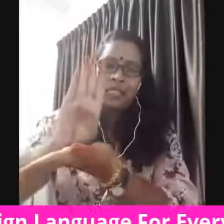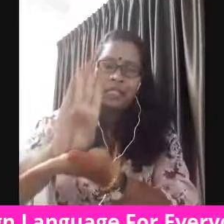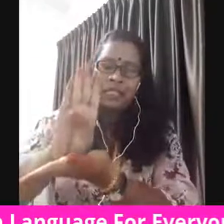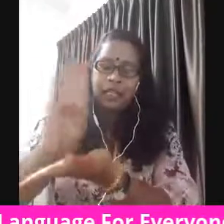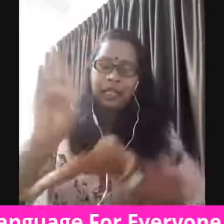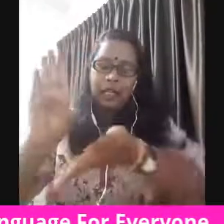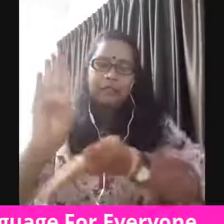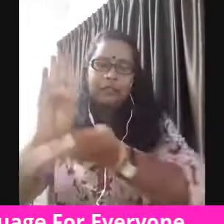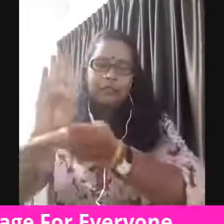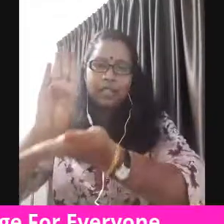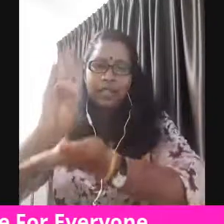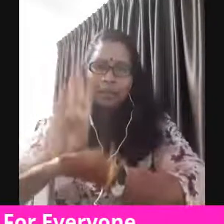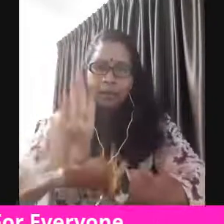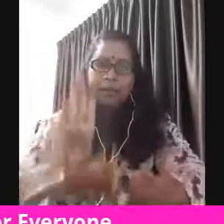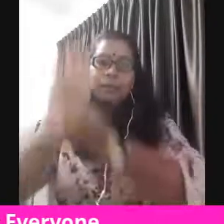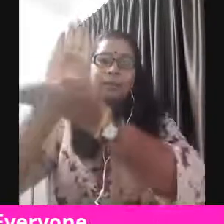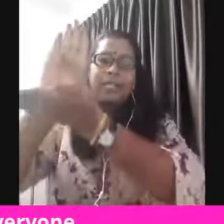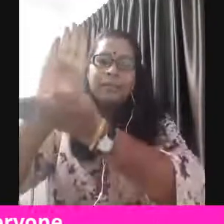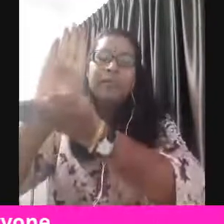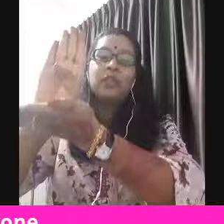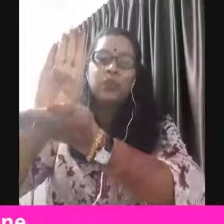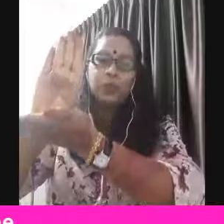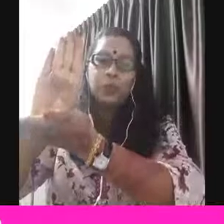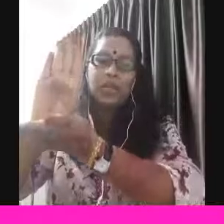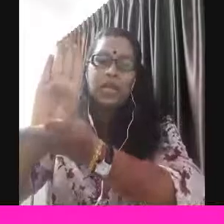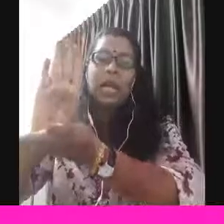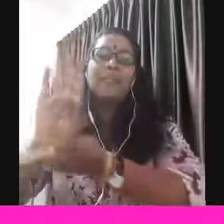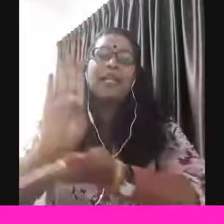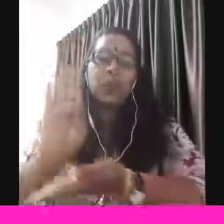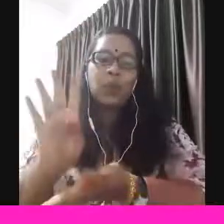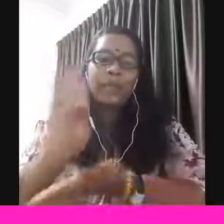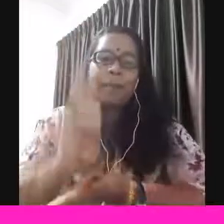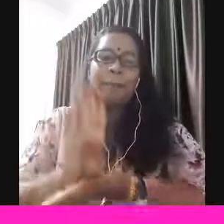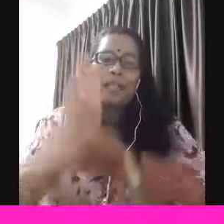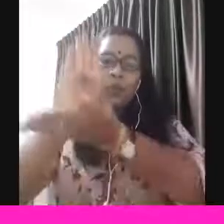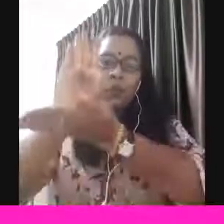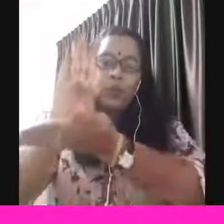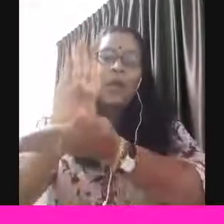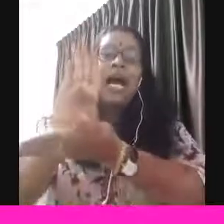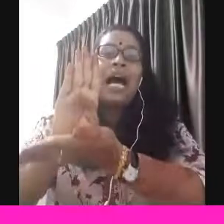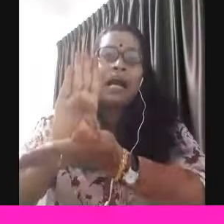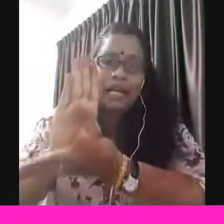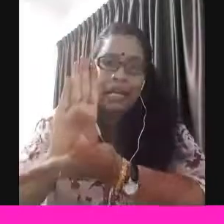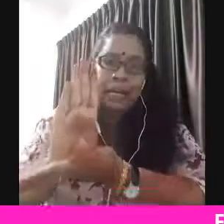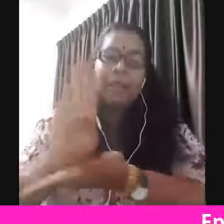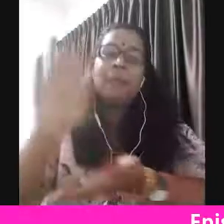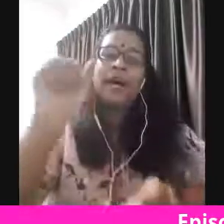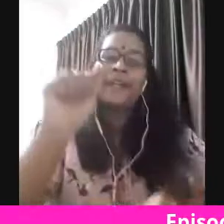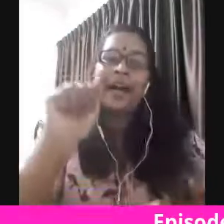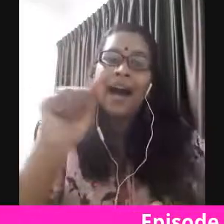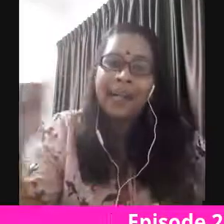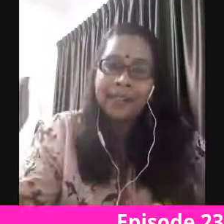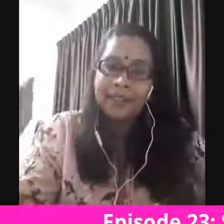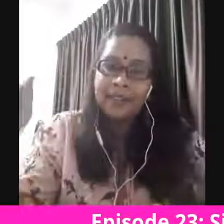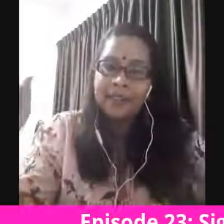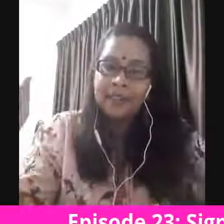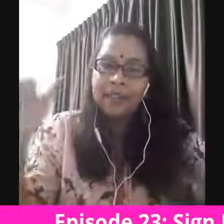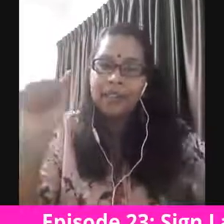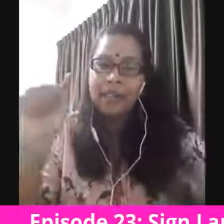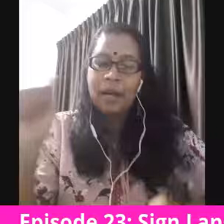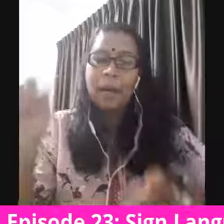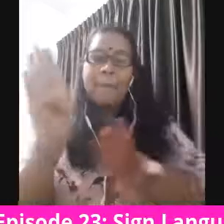B, okay? Okay. B, bantu. Bantuan, Mhm. bantu, imbuhan, an,